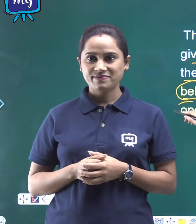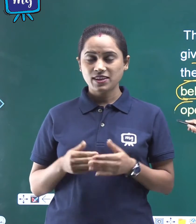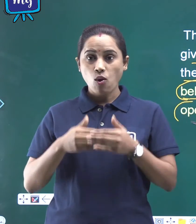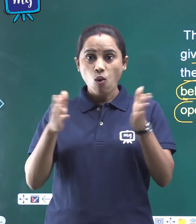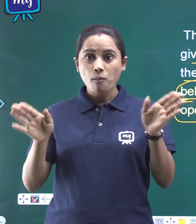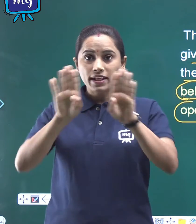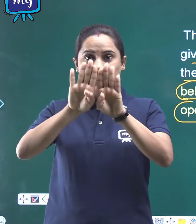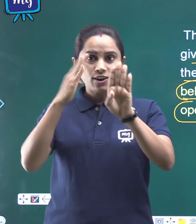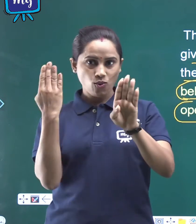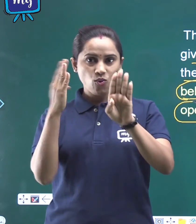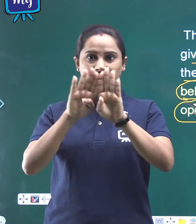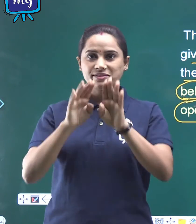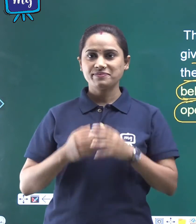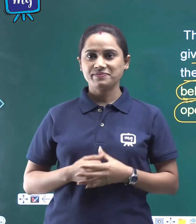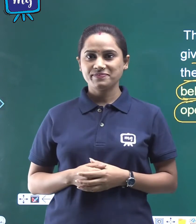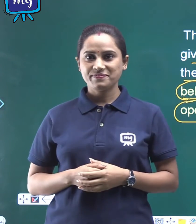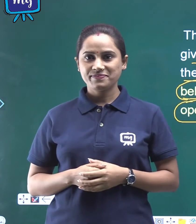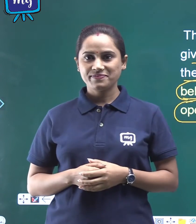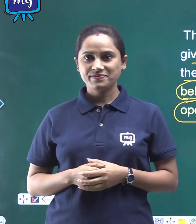opened the door.